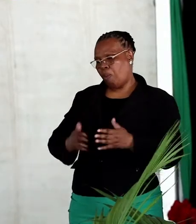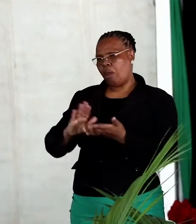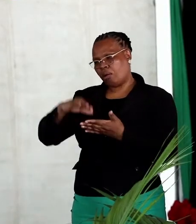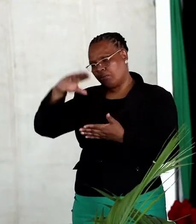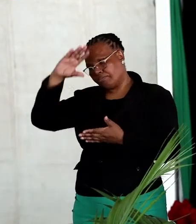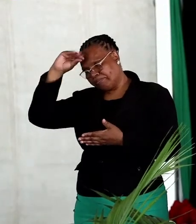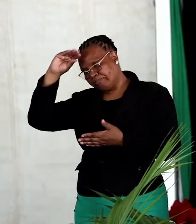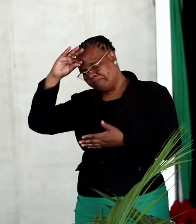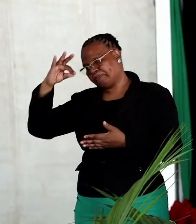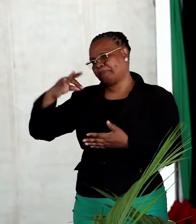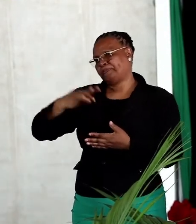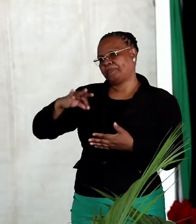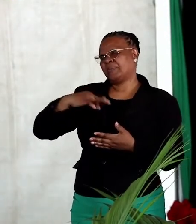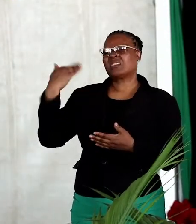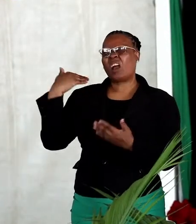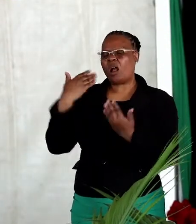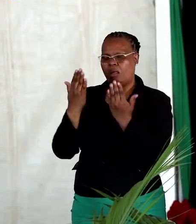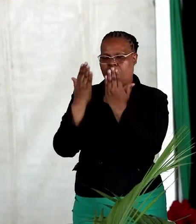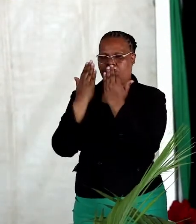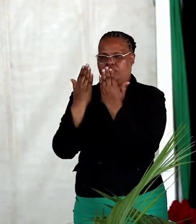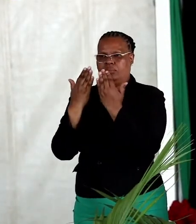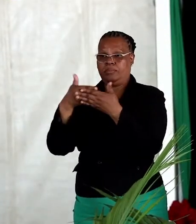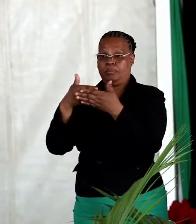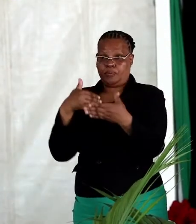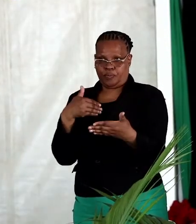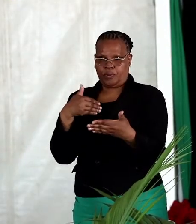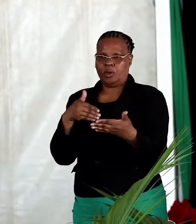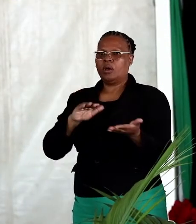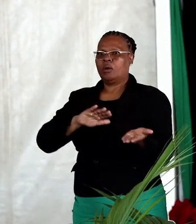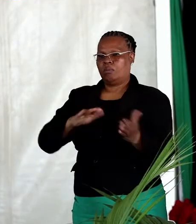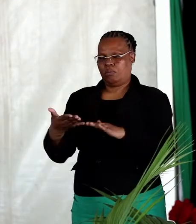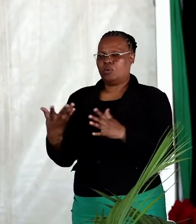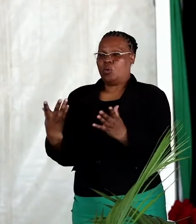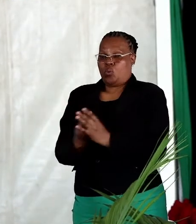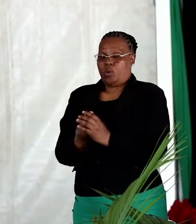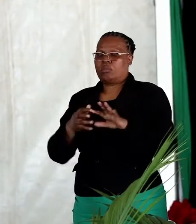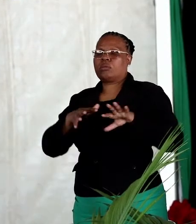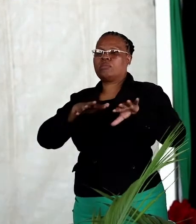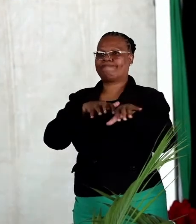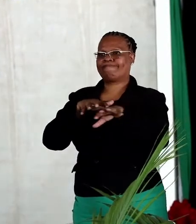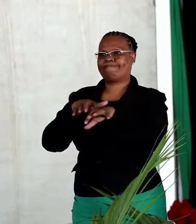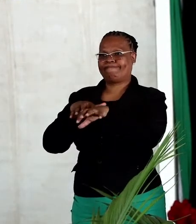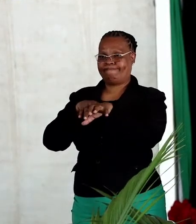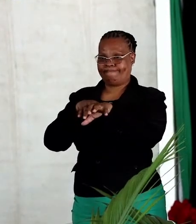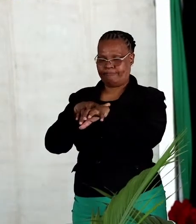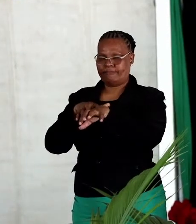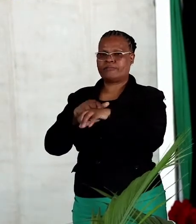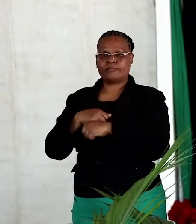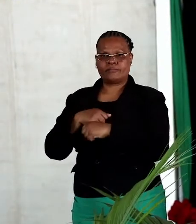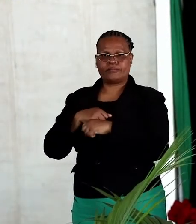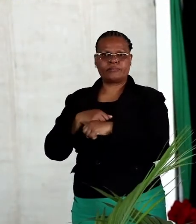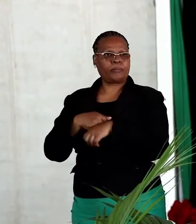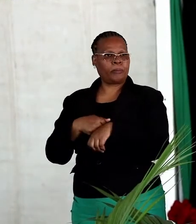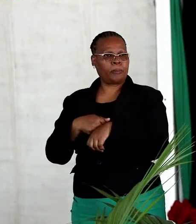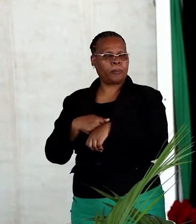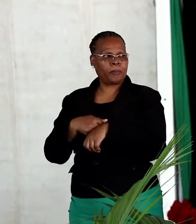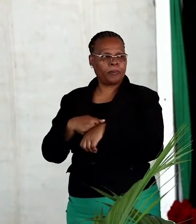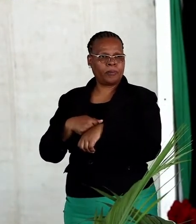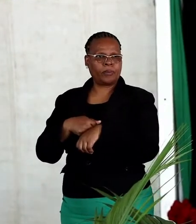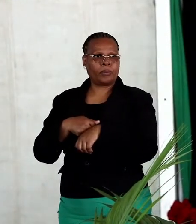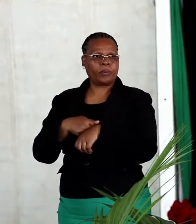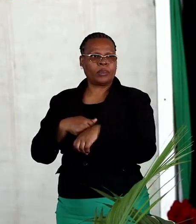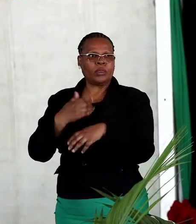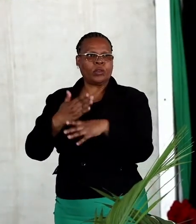time, they were at the march. They were guided by the Freedom Charter that is saying that the people